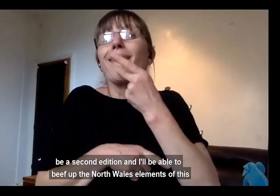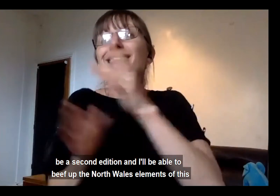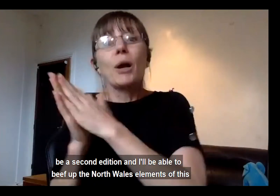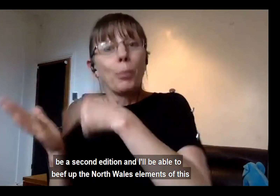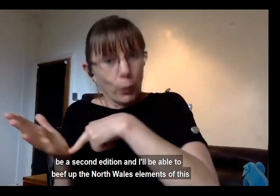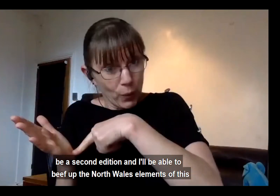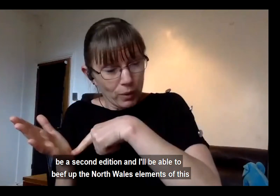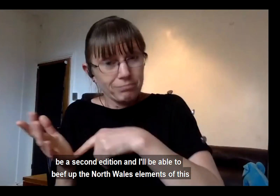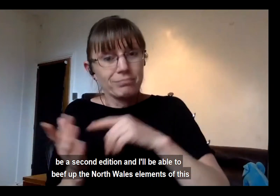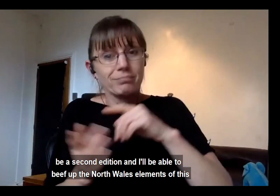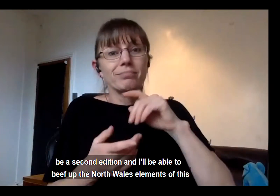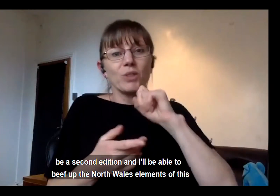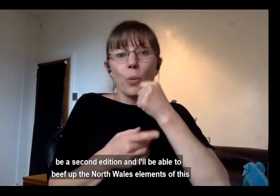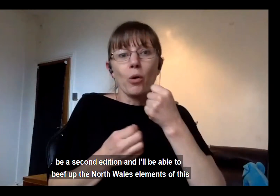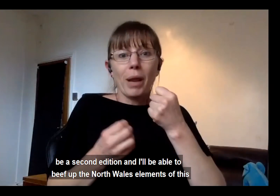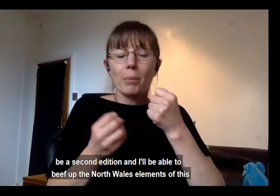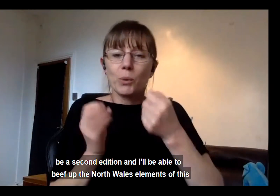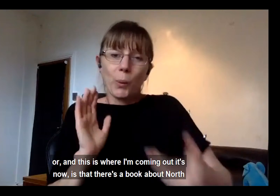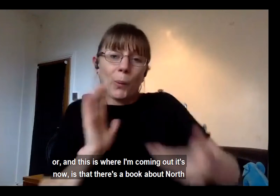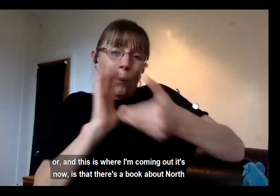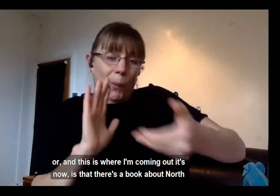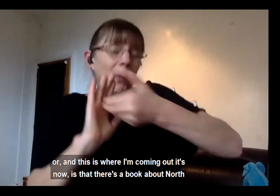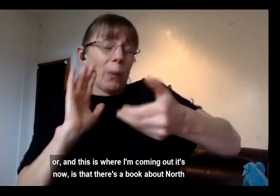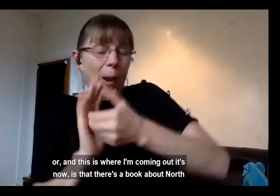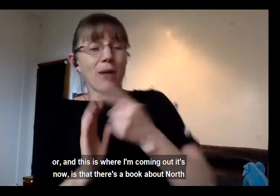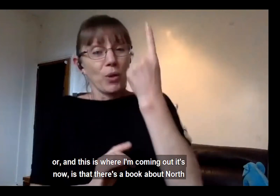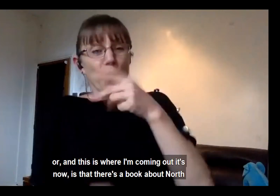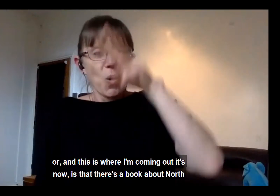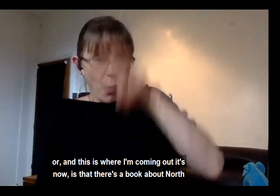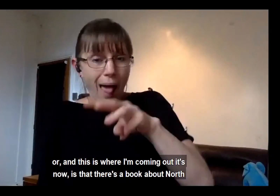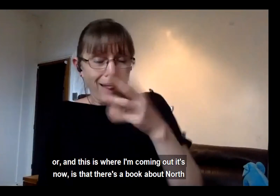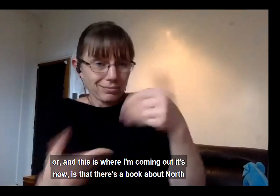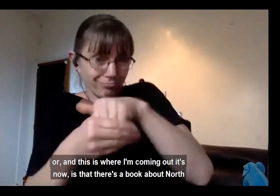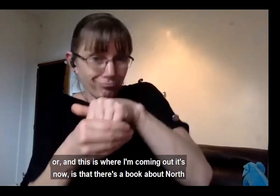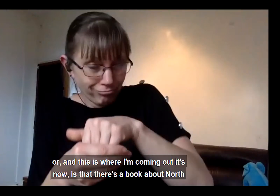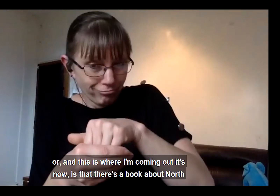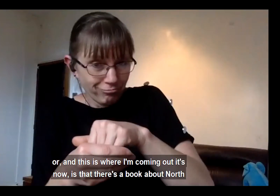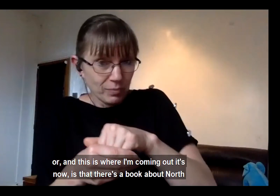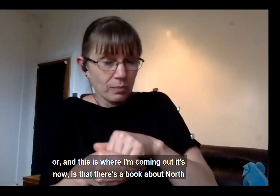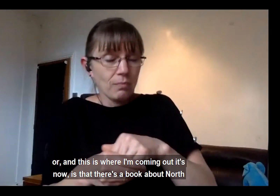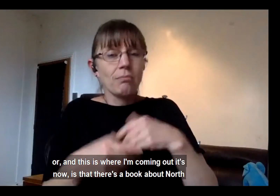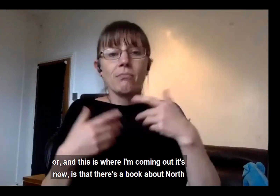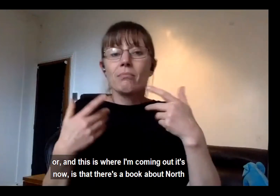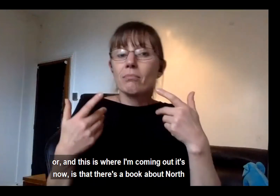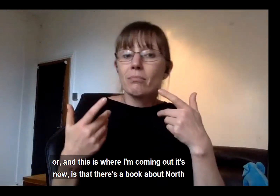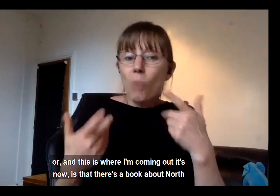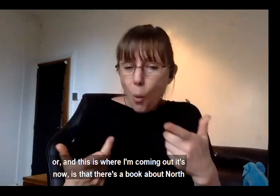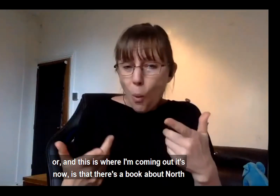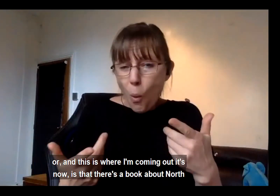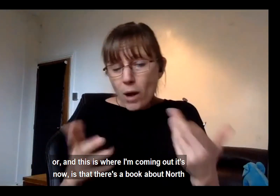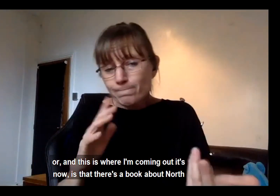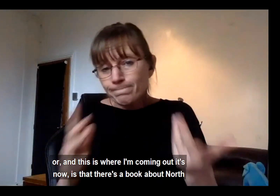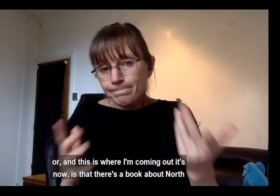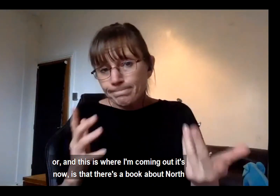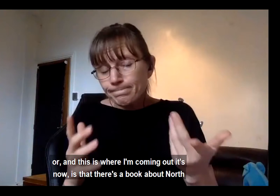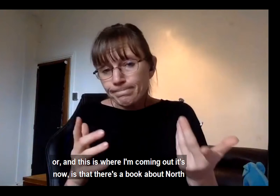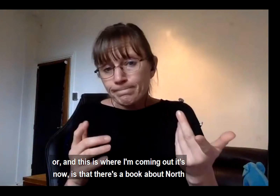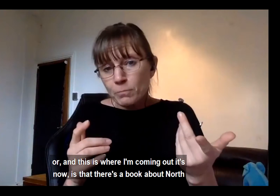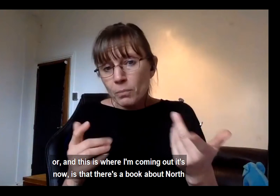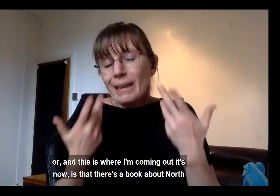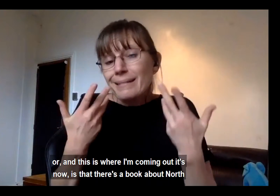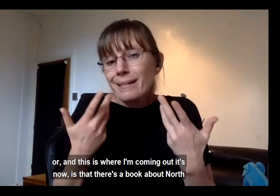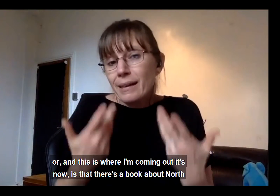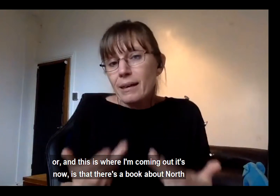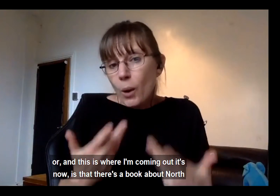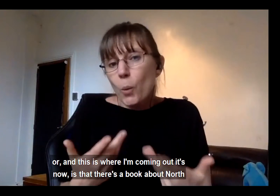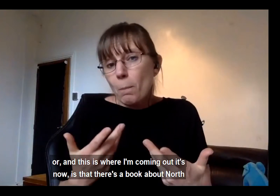to beef up the North Wales elements of this. Or, and this is where I'm coming at it now,